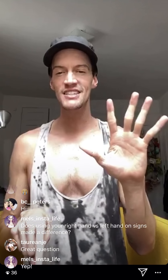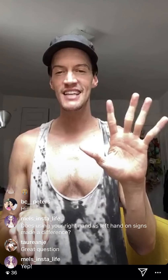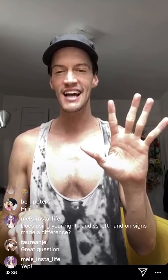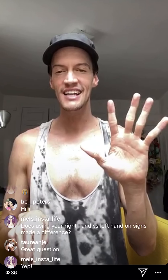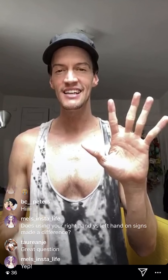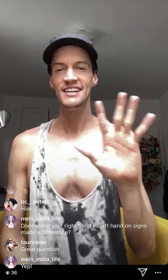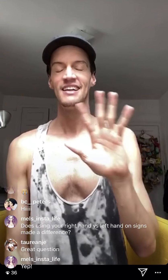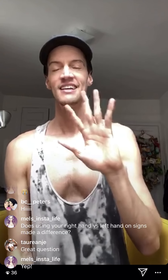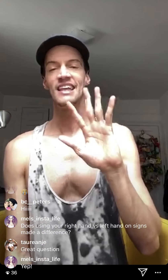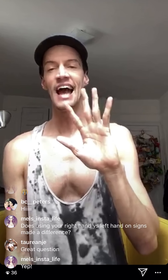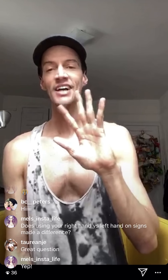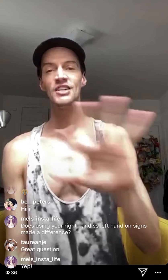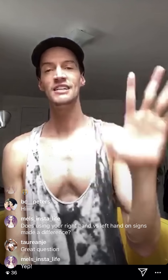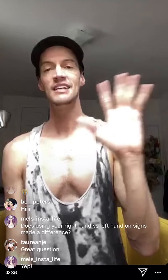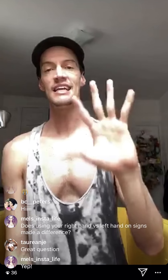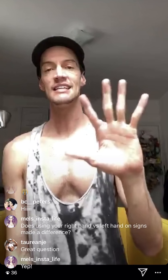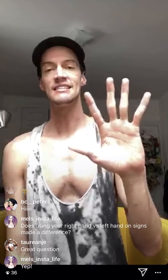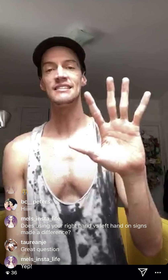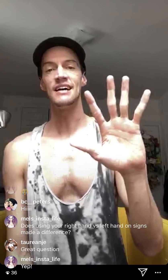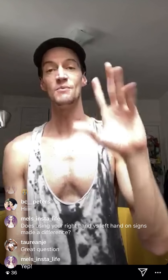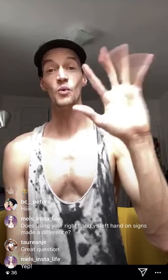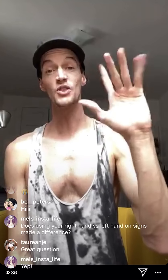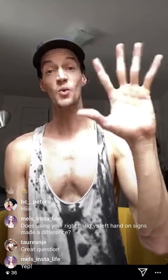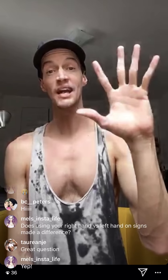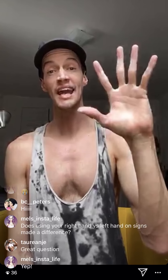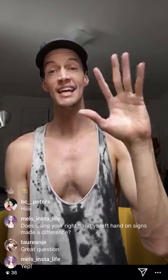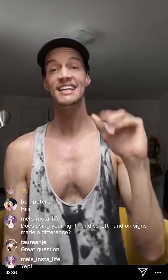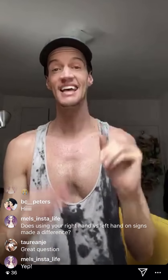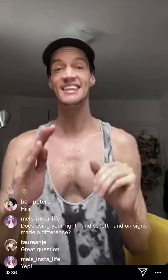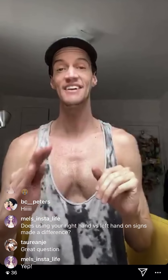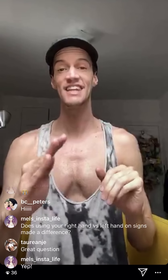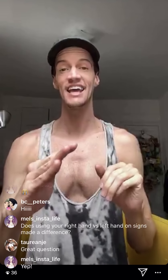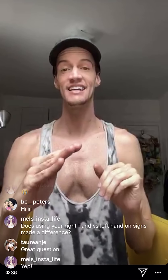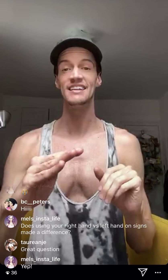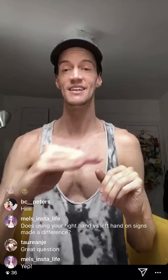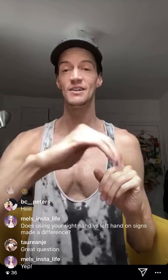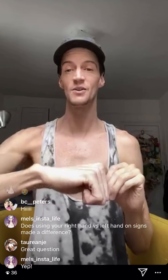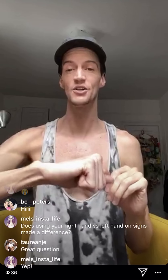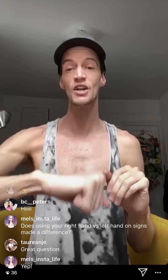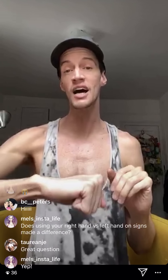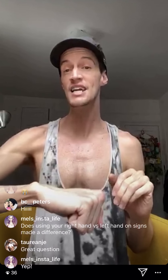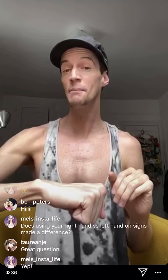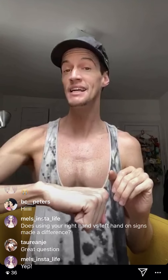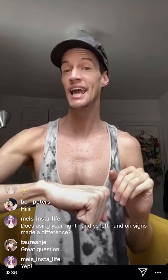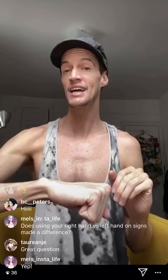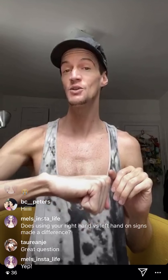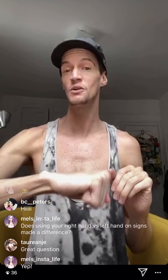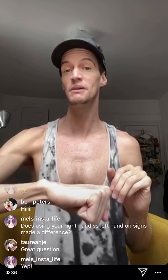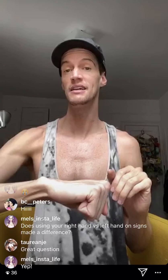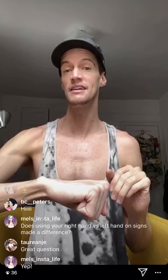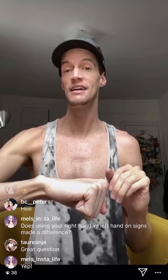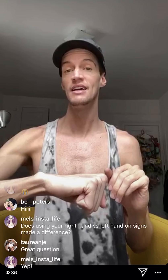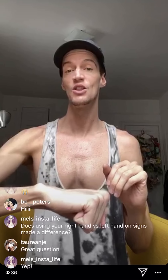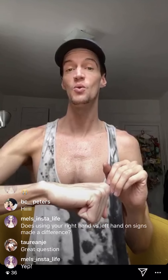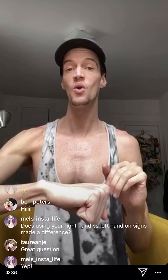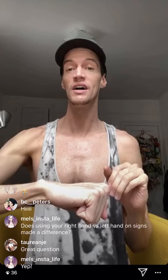side, the action is with the right hand, and the left hand, or your non-dominant hand, would be the one to